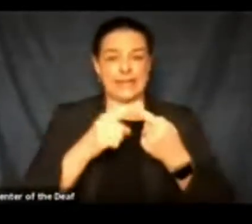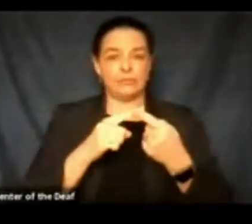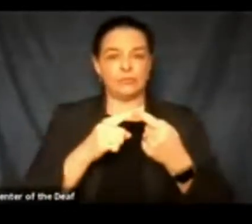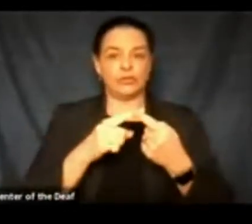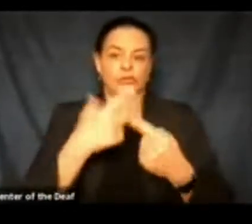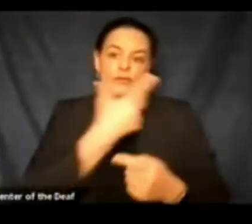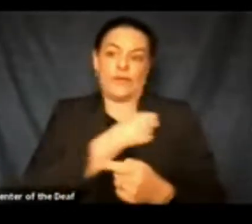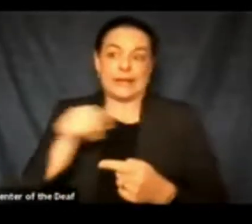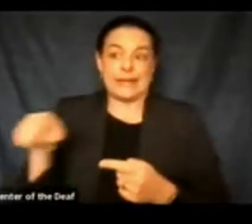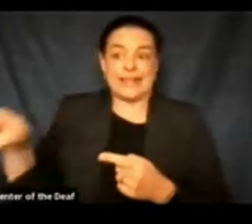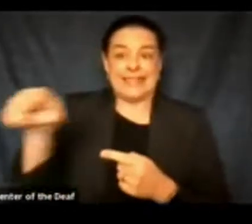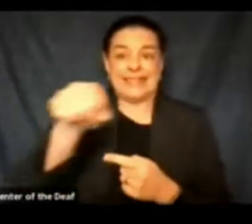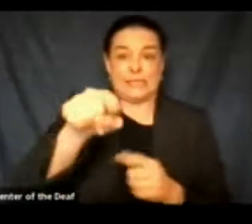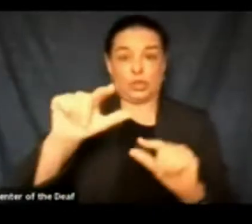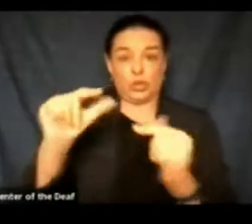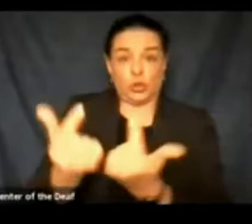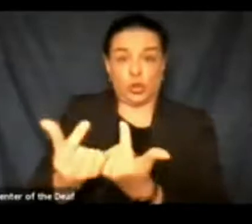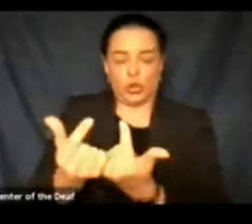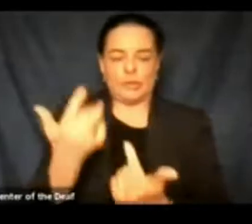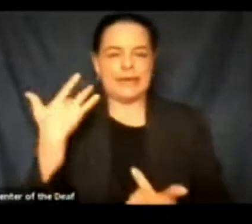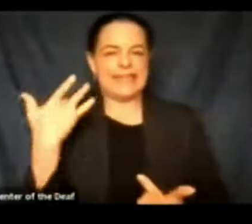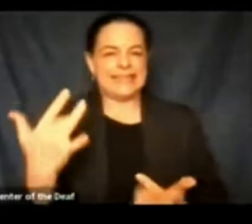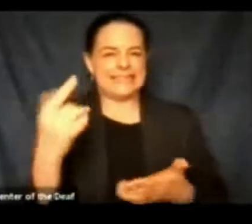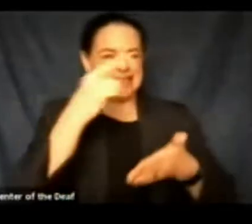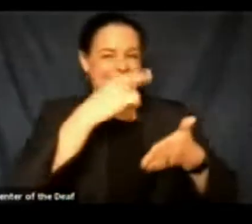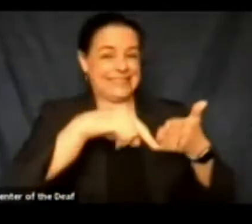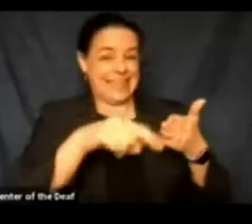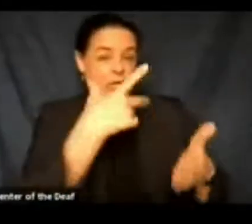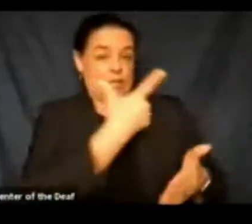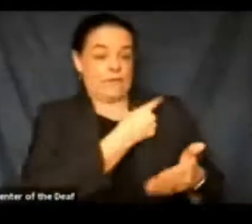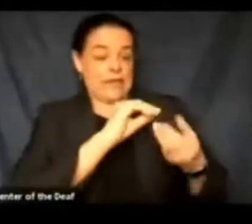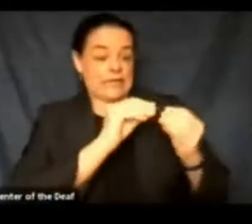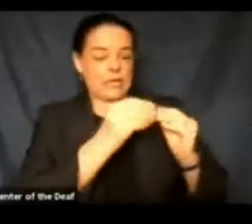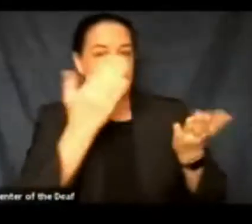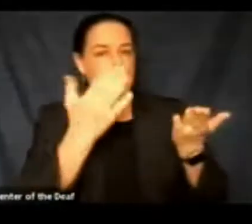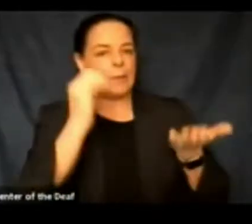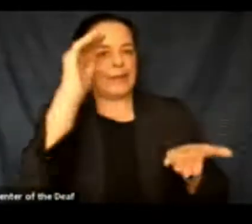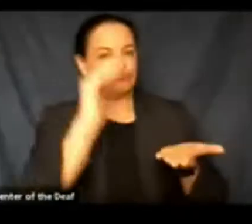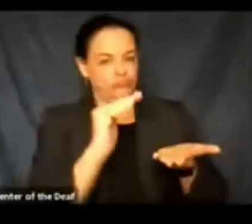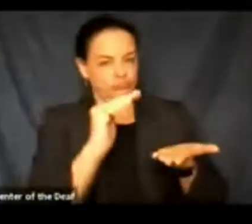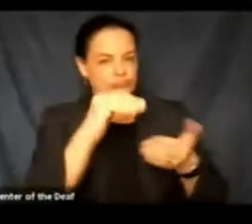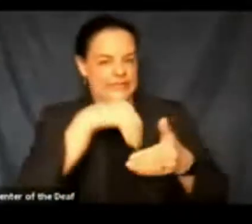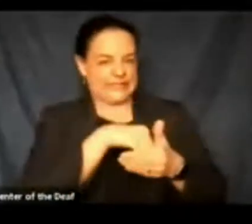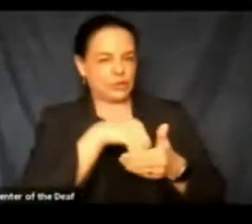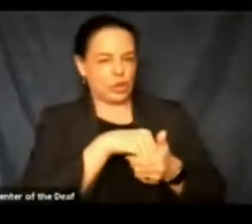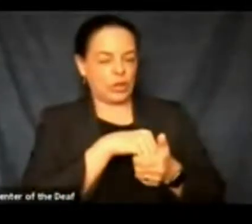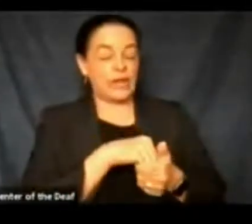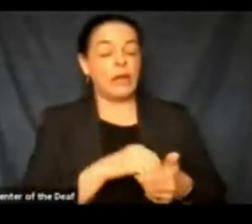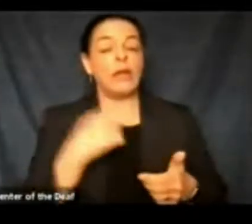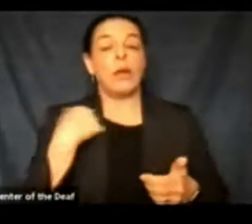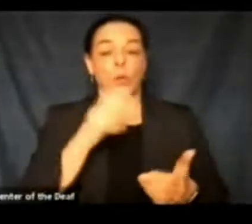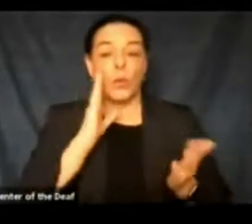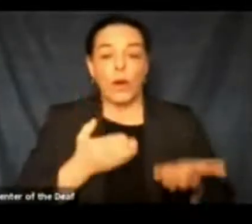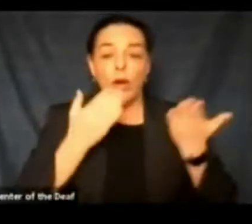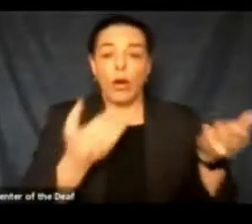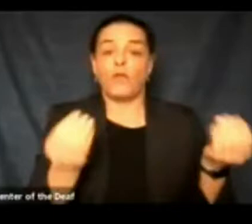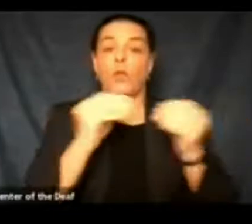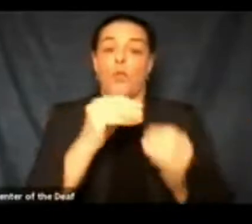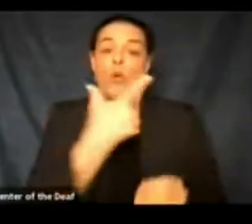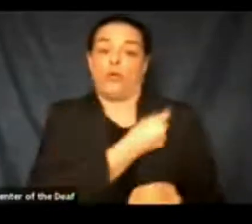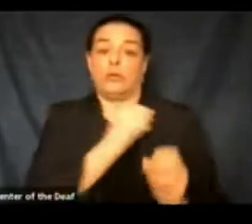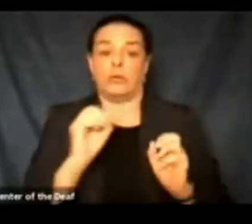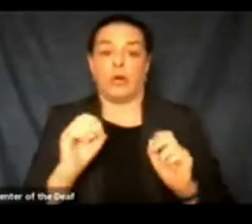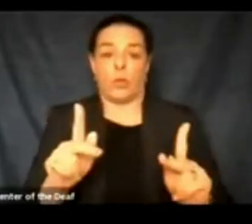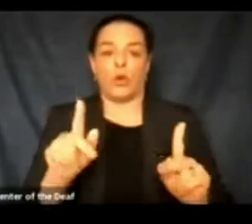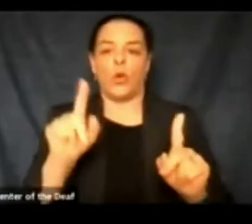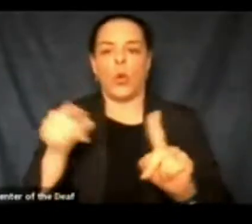likely have a lower increase next week for our vaccines administered internally. We will offer additional vaccination opportunities